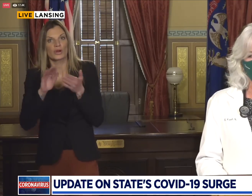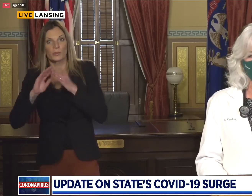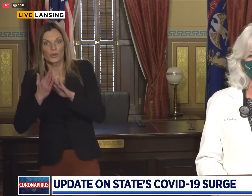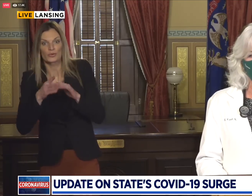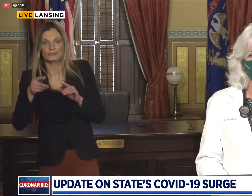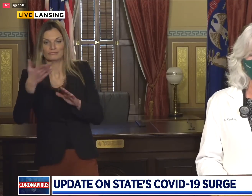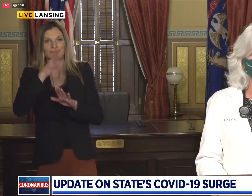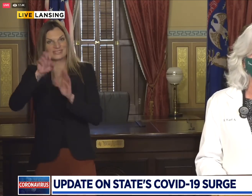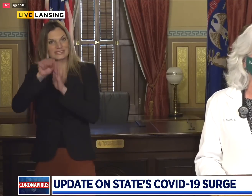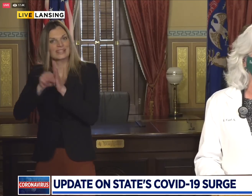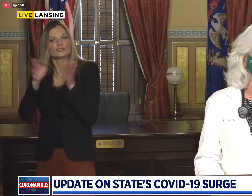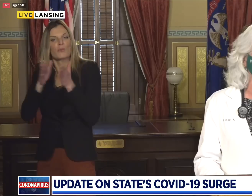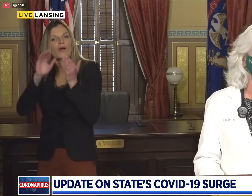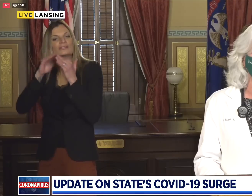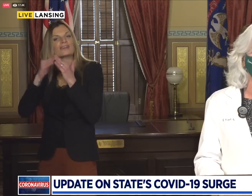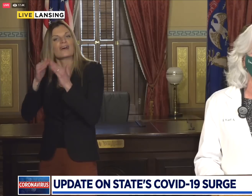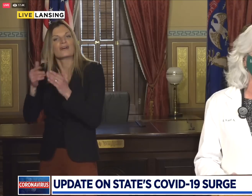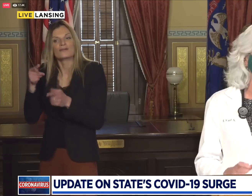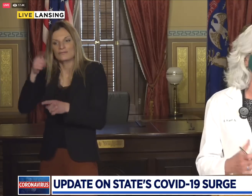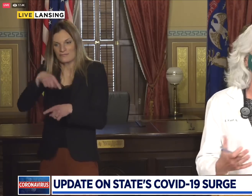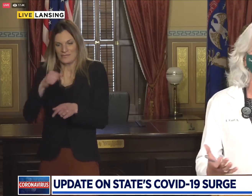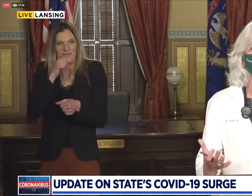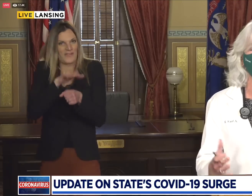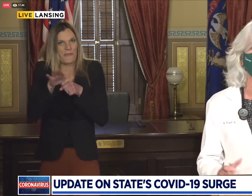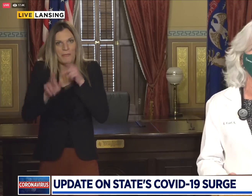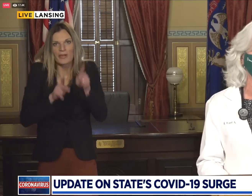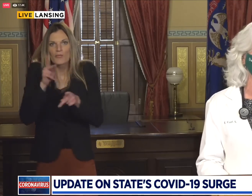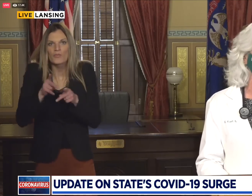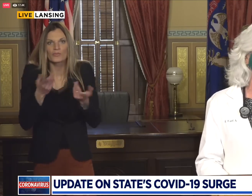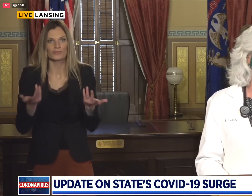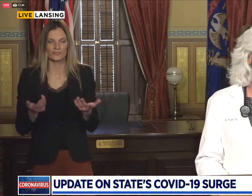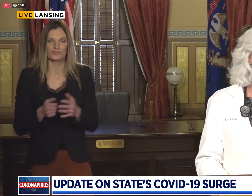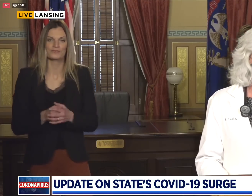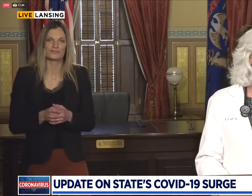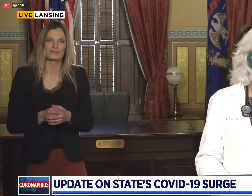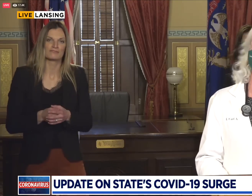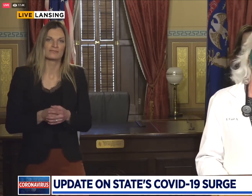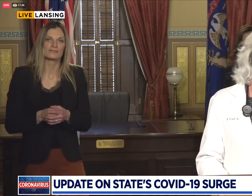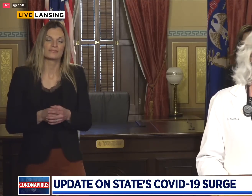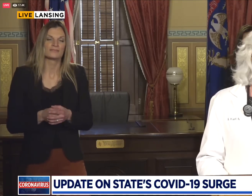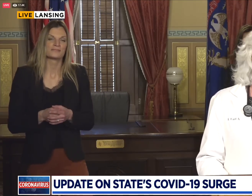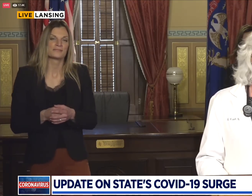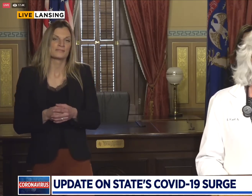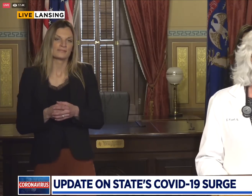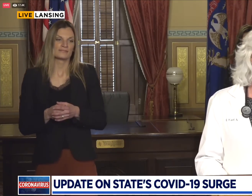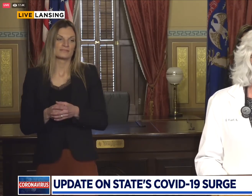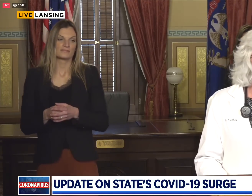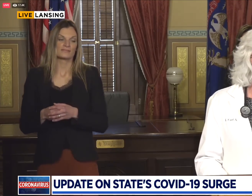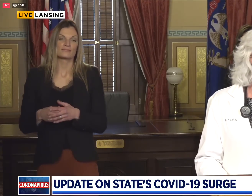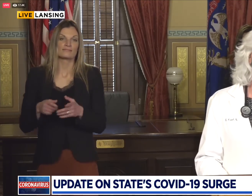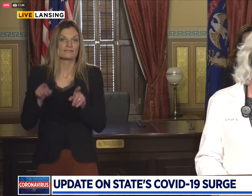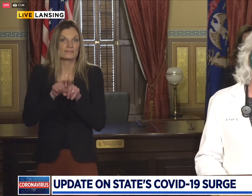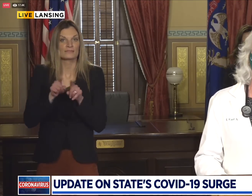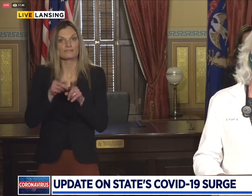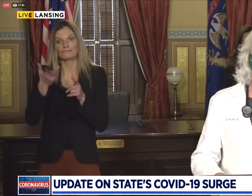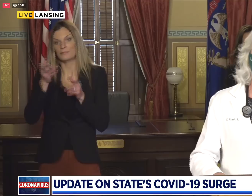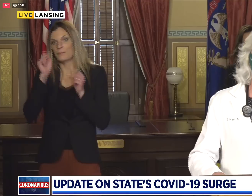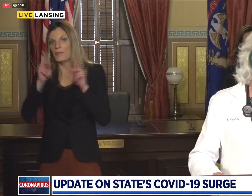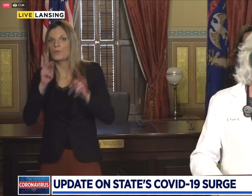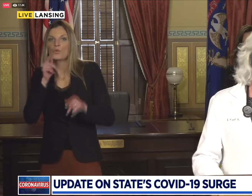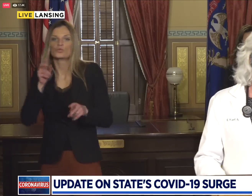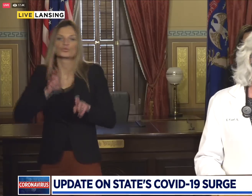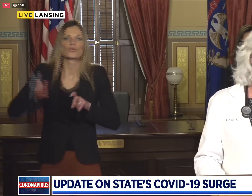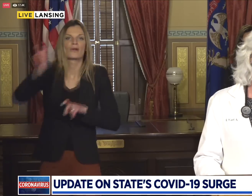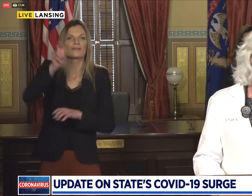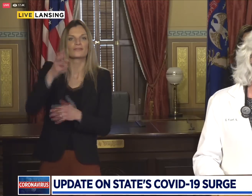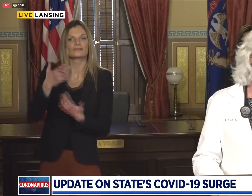our state where they just don't have the margin, they don't have the bench strength of healthcare workers, and all of the travelers that come in